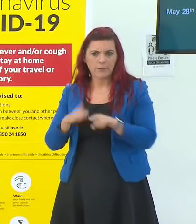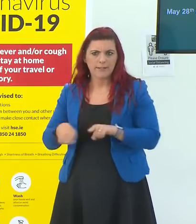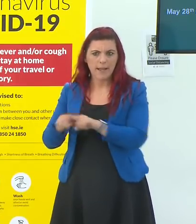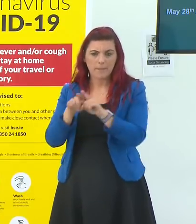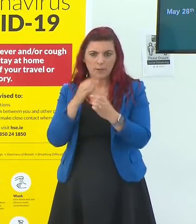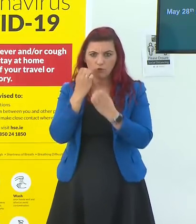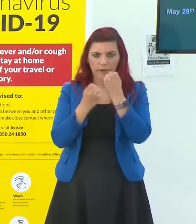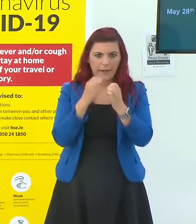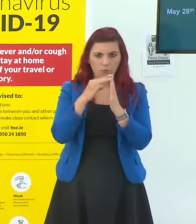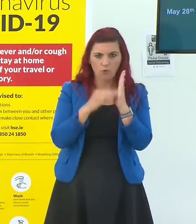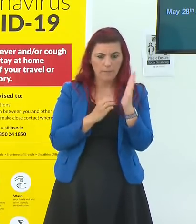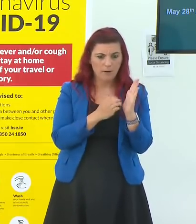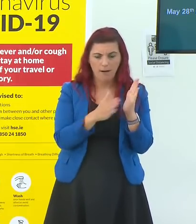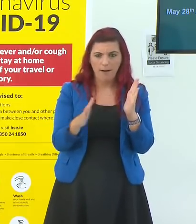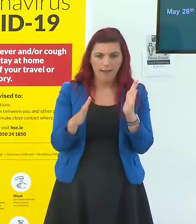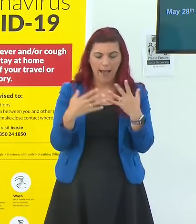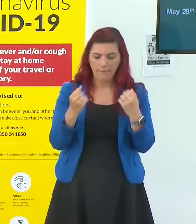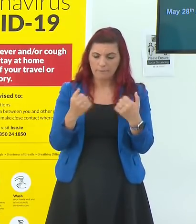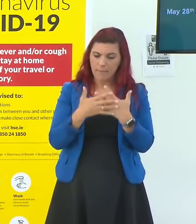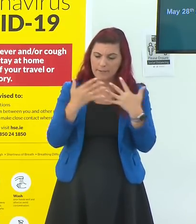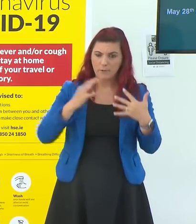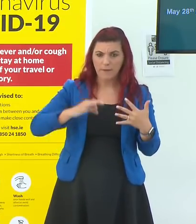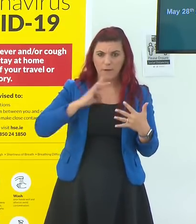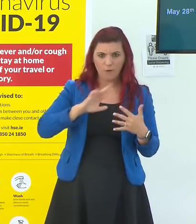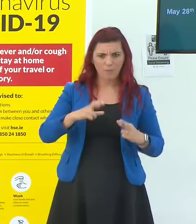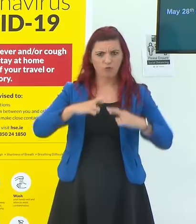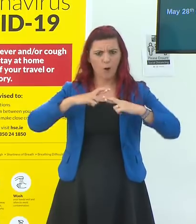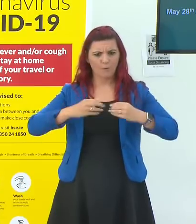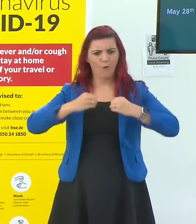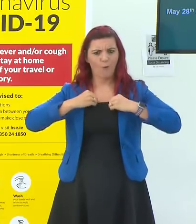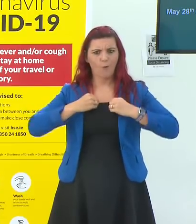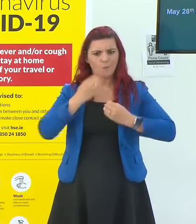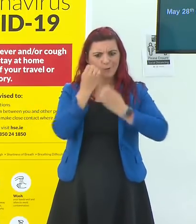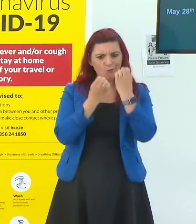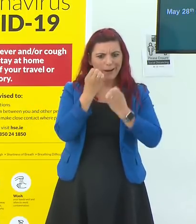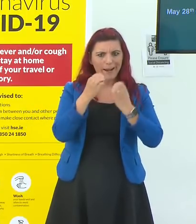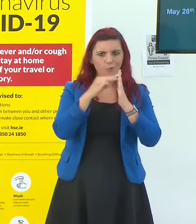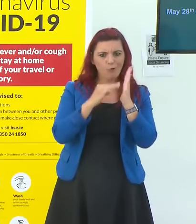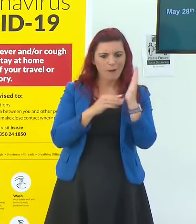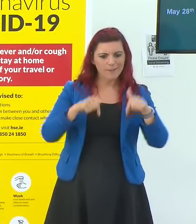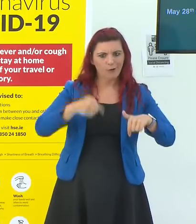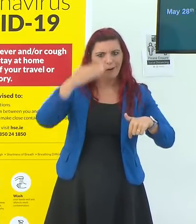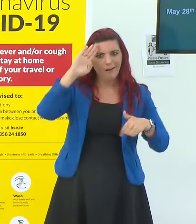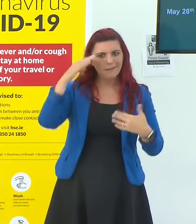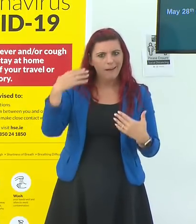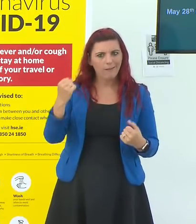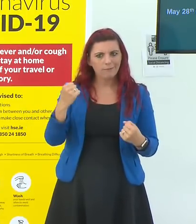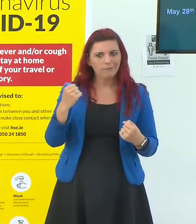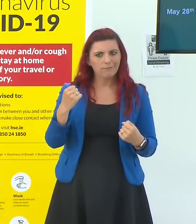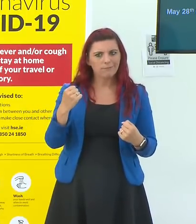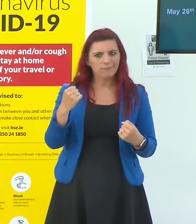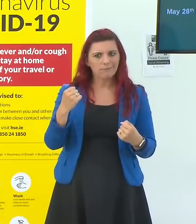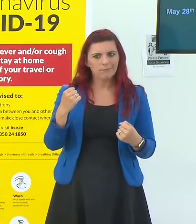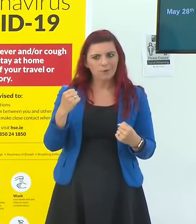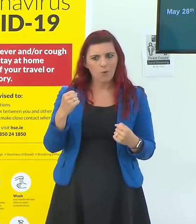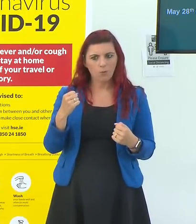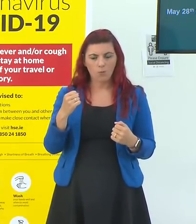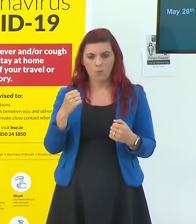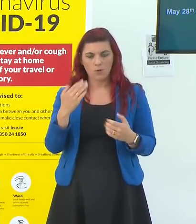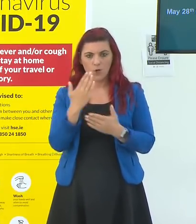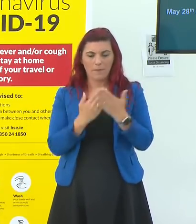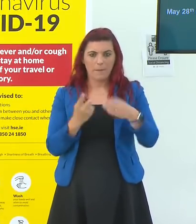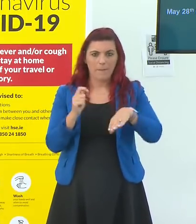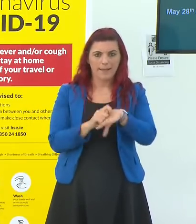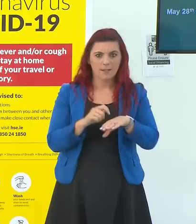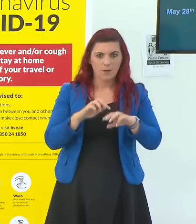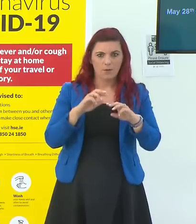paused. They have undeniable benefits, and we're very proud of our own screening programmes in this country and the gains they've made. The oldest one being the breast screening programme, which